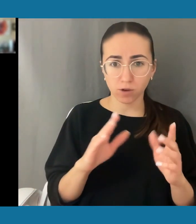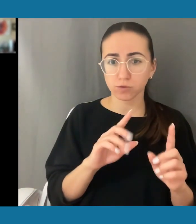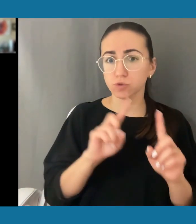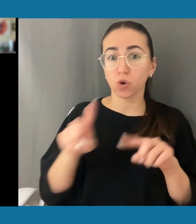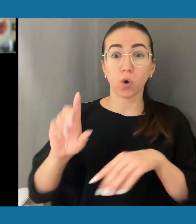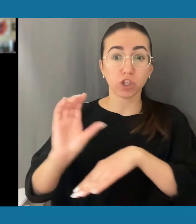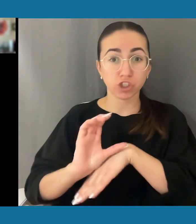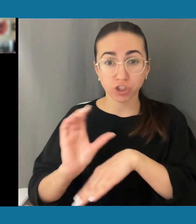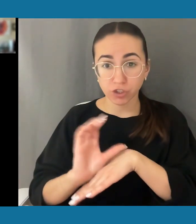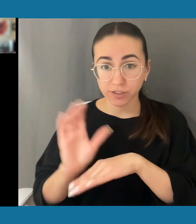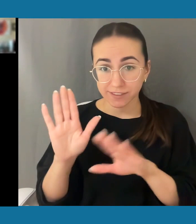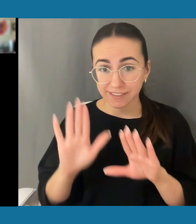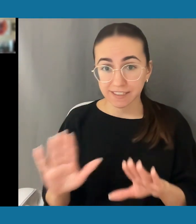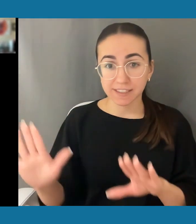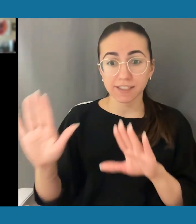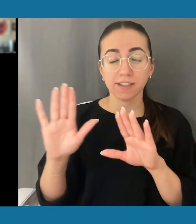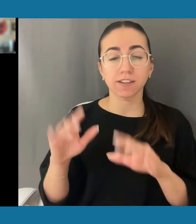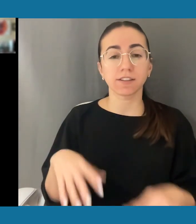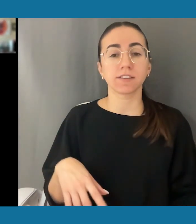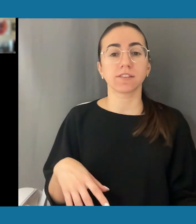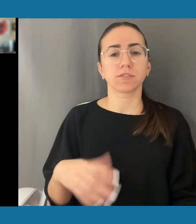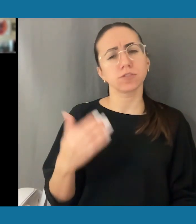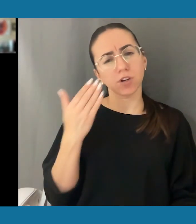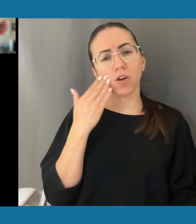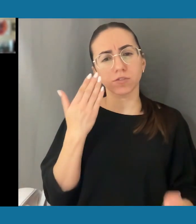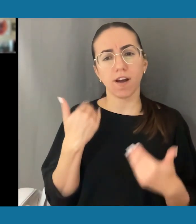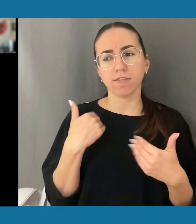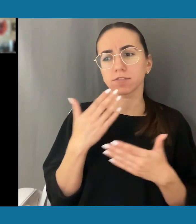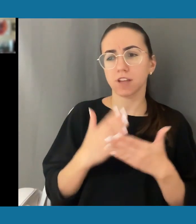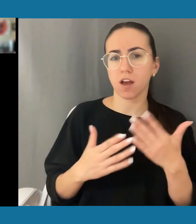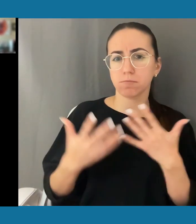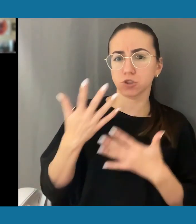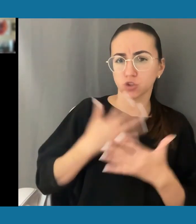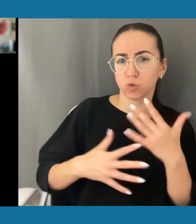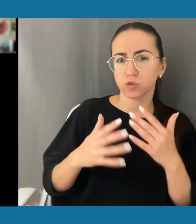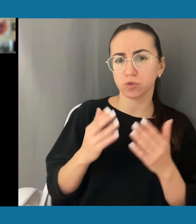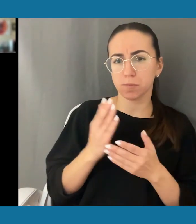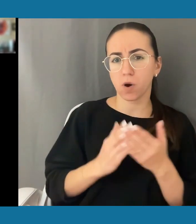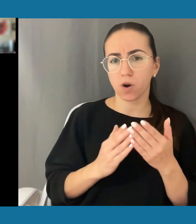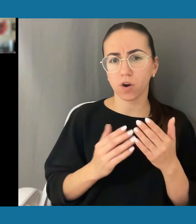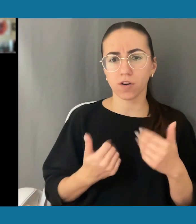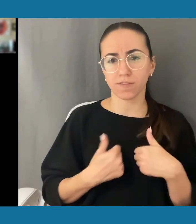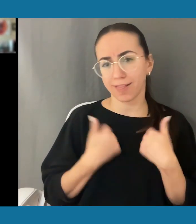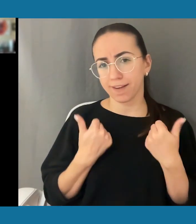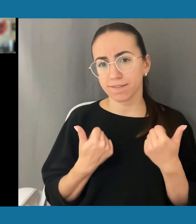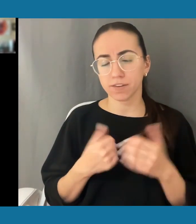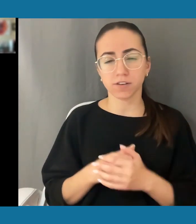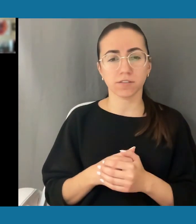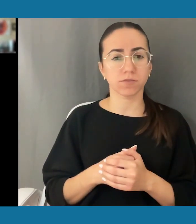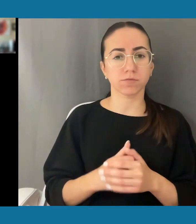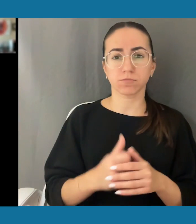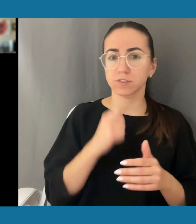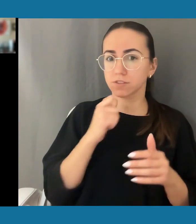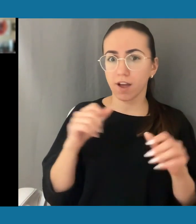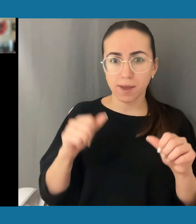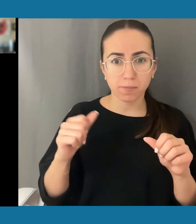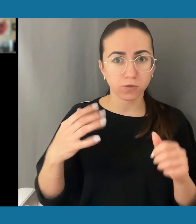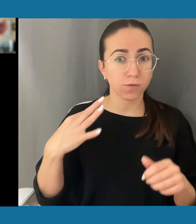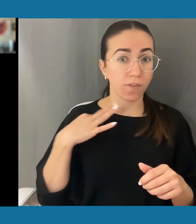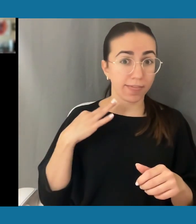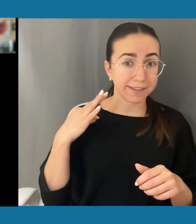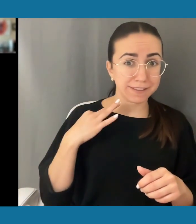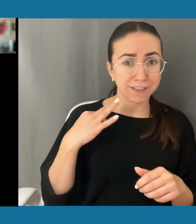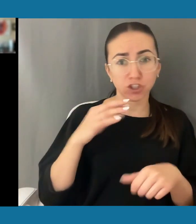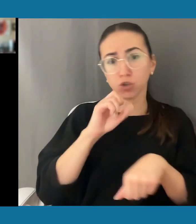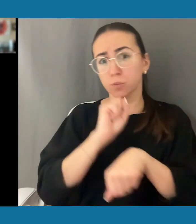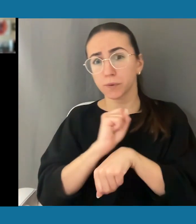have, kind of that social aspect of his life. He wasn't able to volunteer or to work. So he was pretty